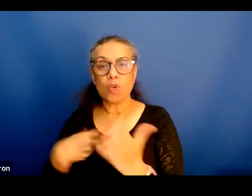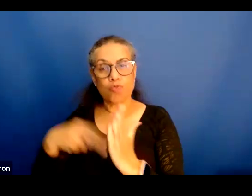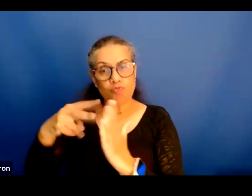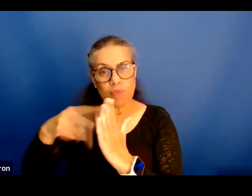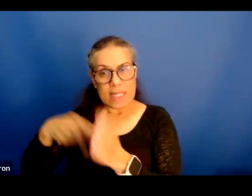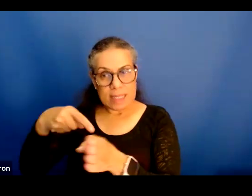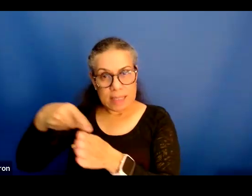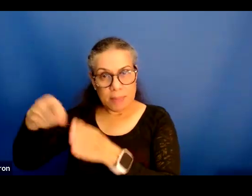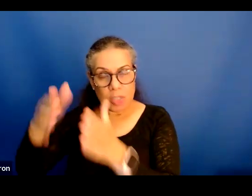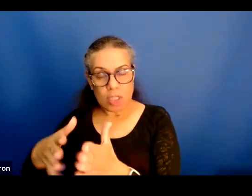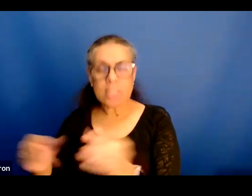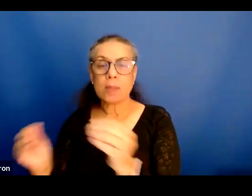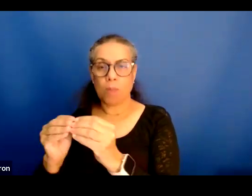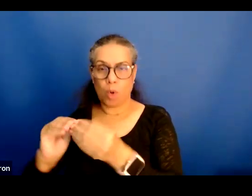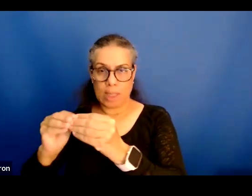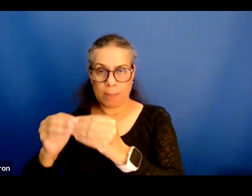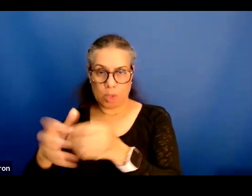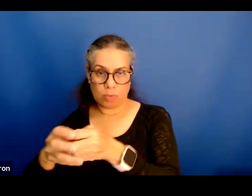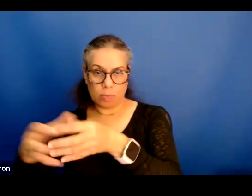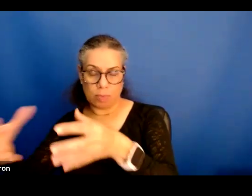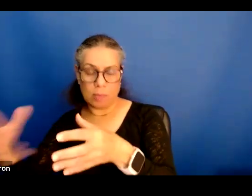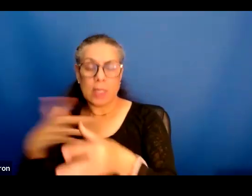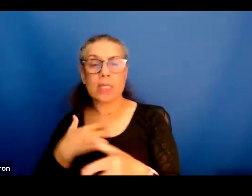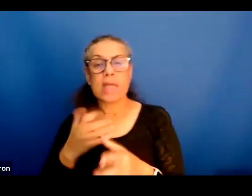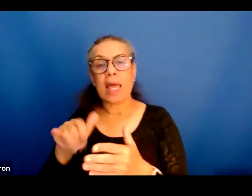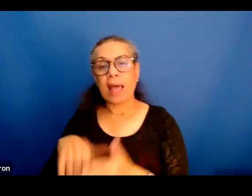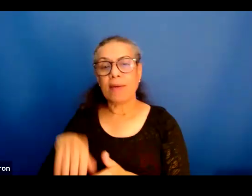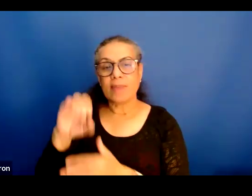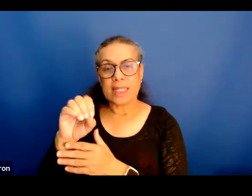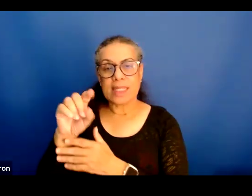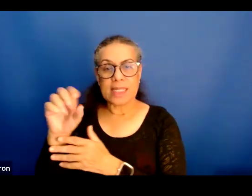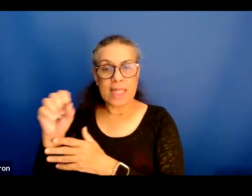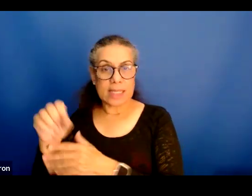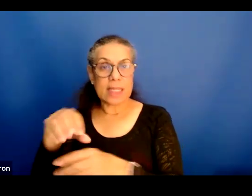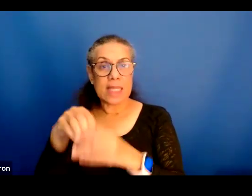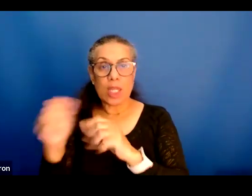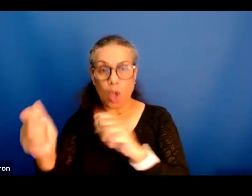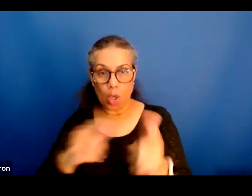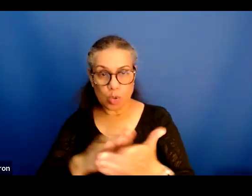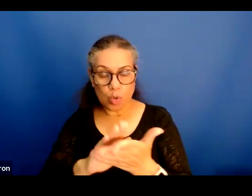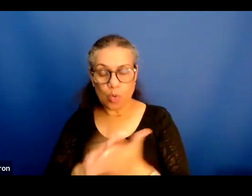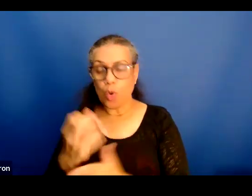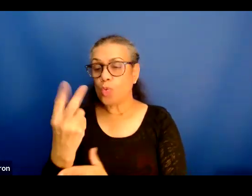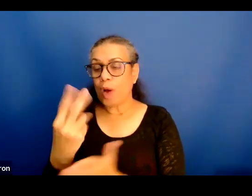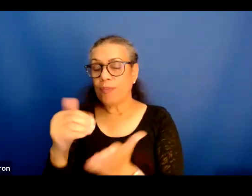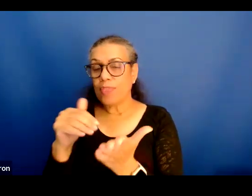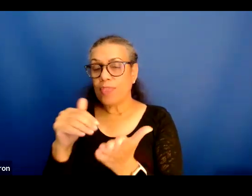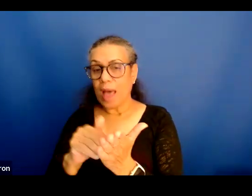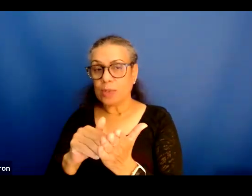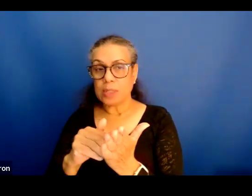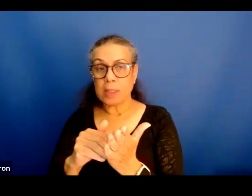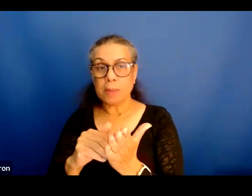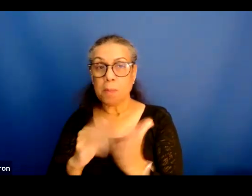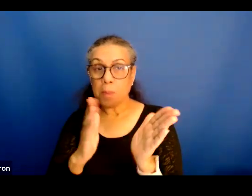specialists, continued MTS implementation in every school. Over 12,000 intervention plans were developed this